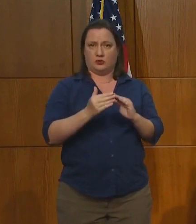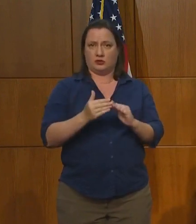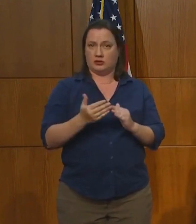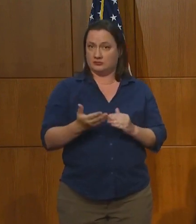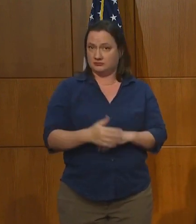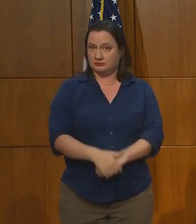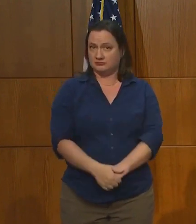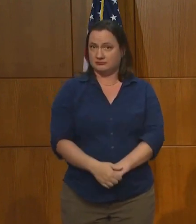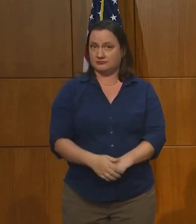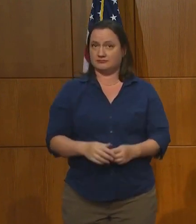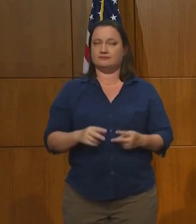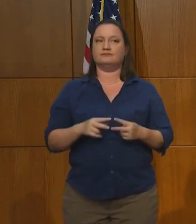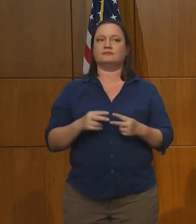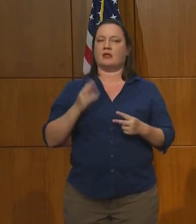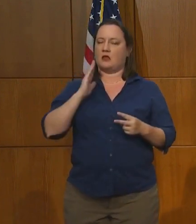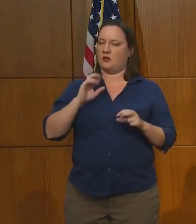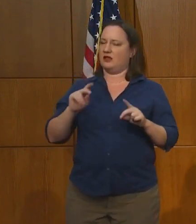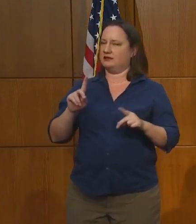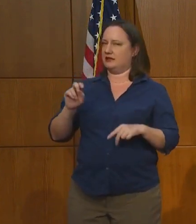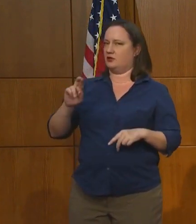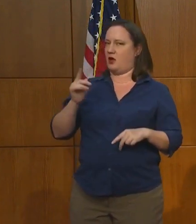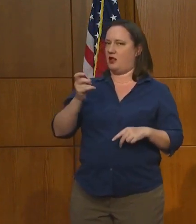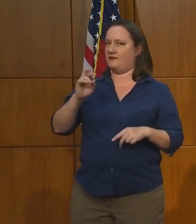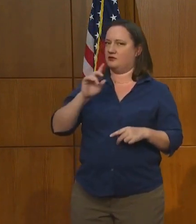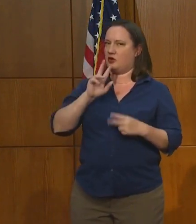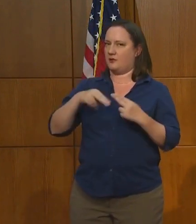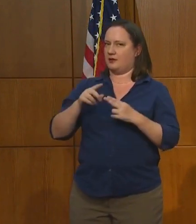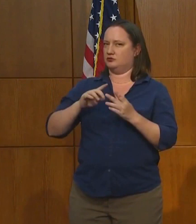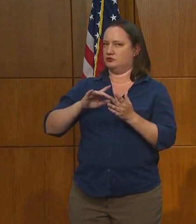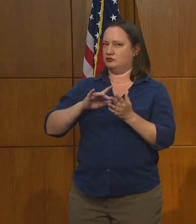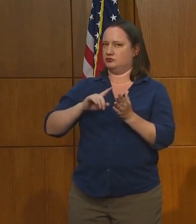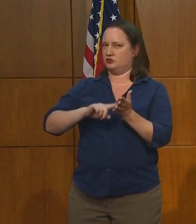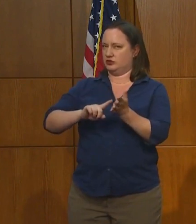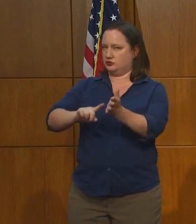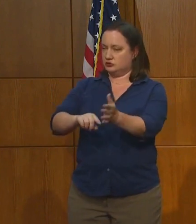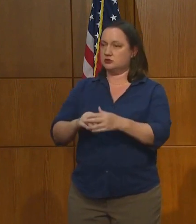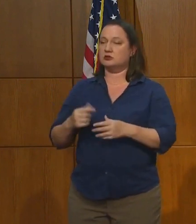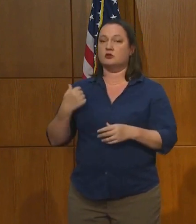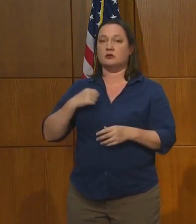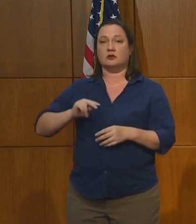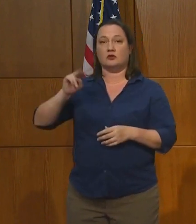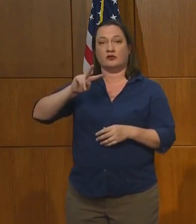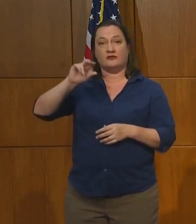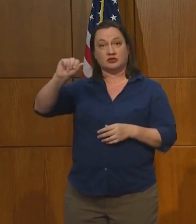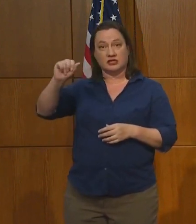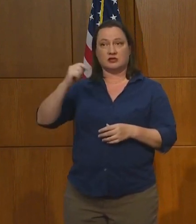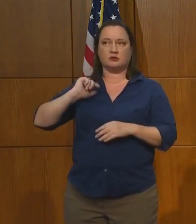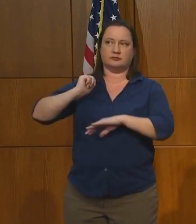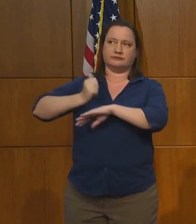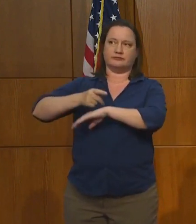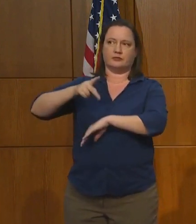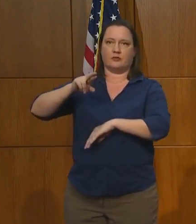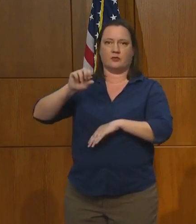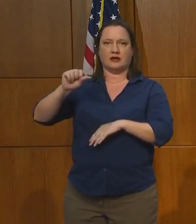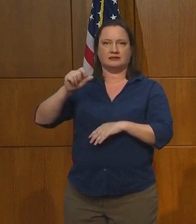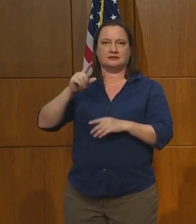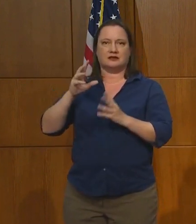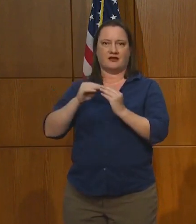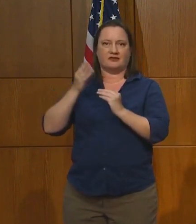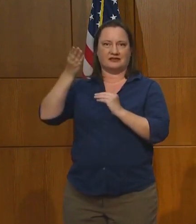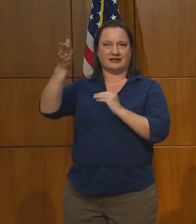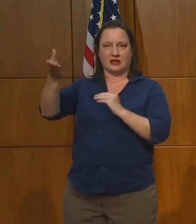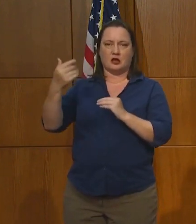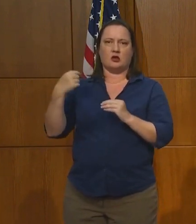in Northern Virginia when we did our press conference up there. We did it bilingually in English and